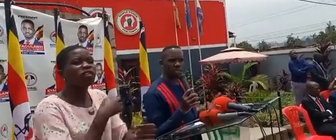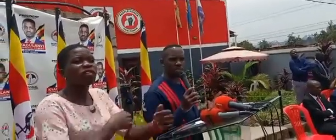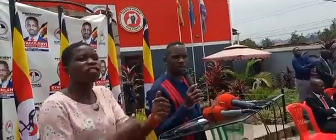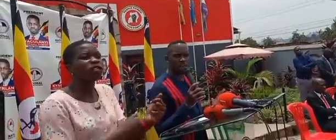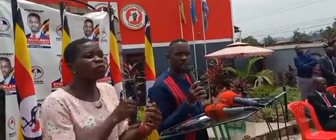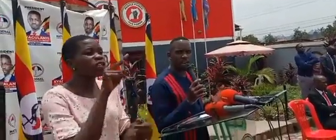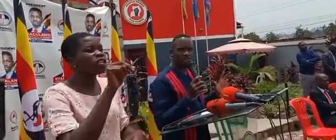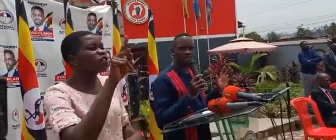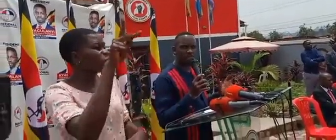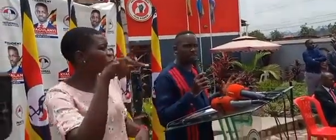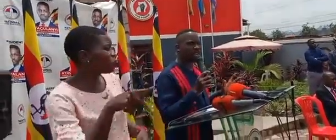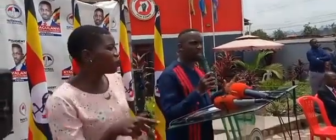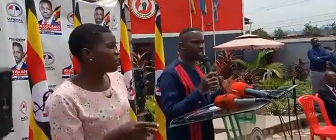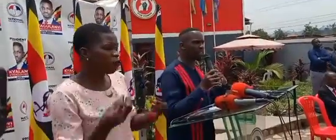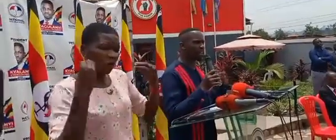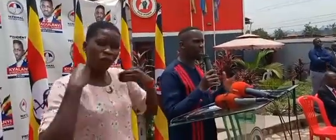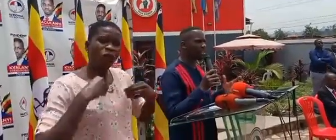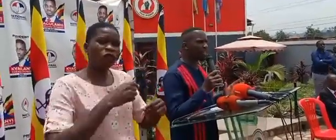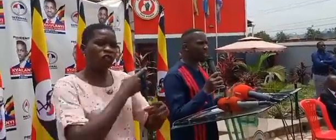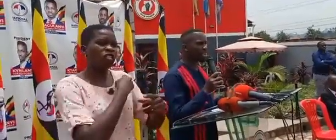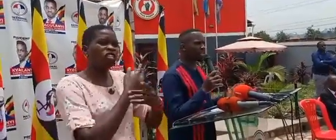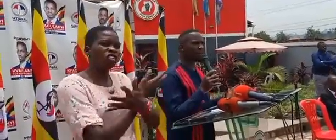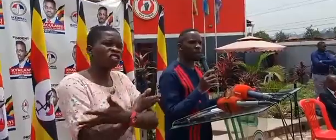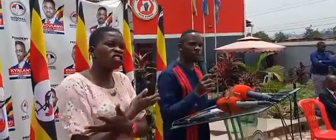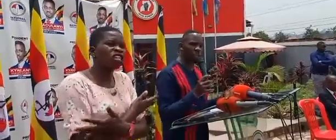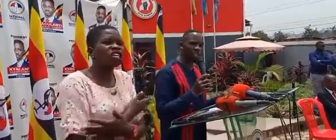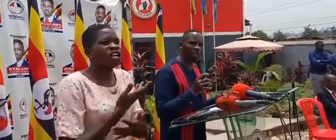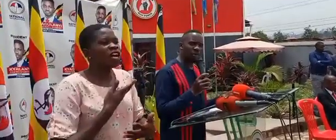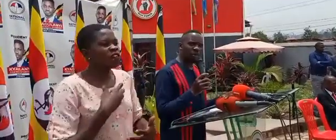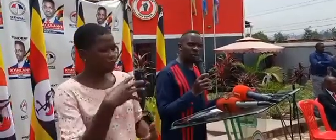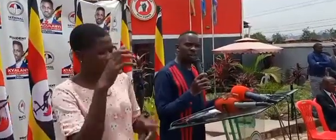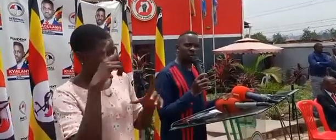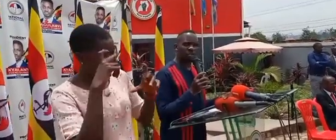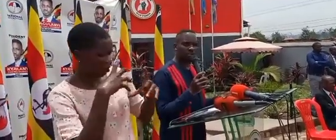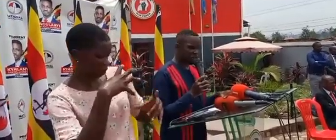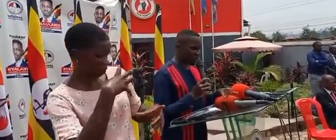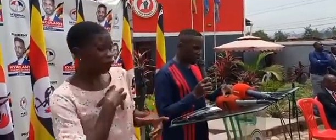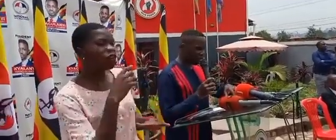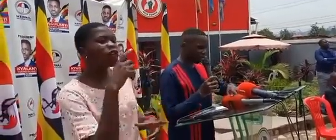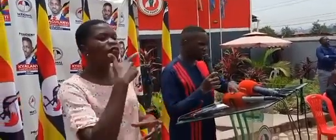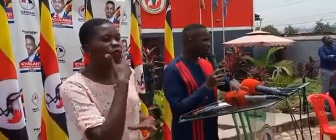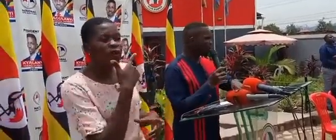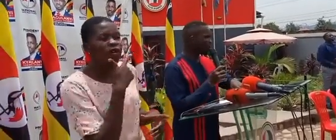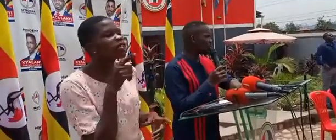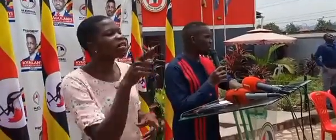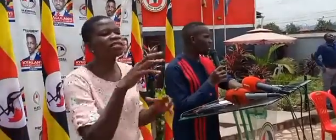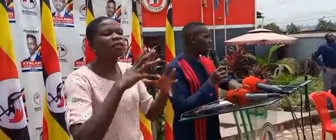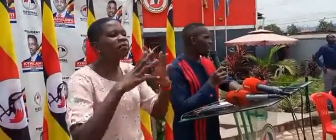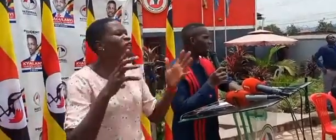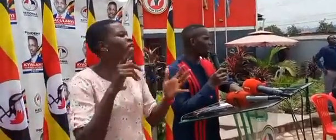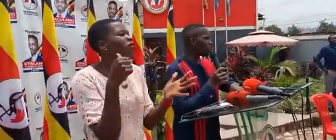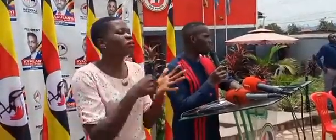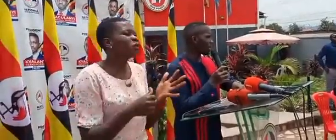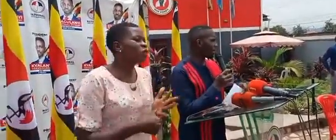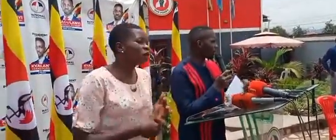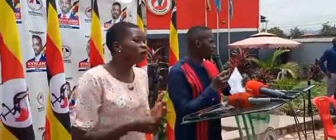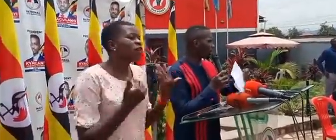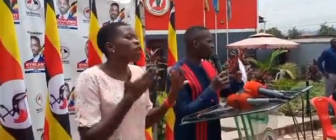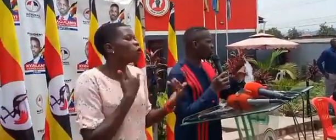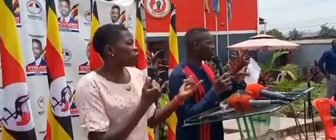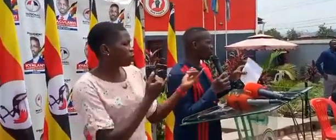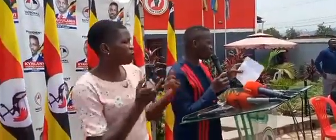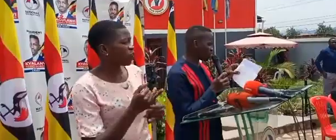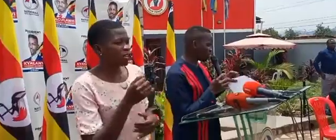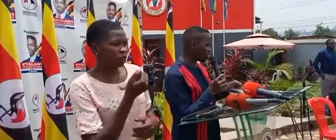NUP kwanga ya mba ni t-shirt ni kechifana ni ni chabobi wali ukona mwoti wafu kamusangu let me invite